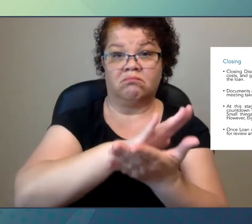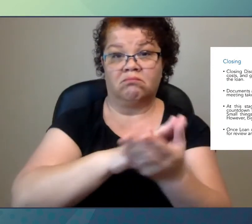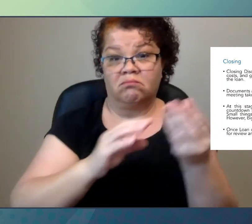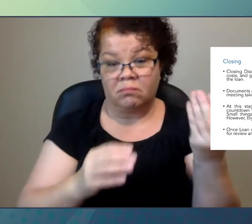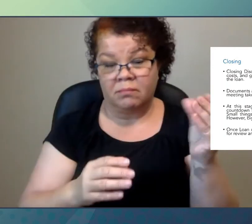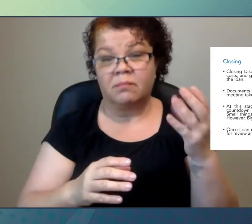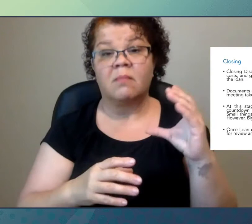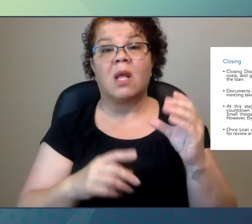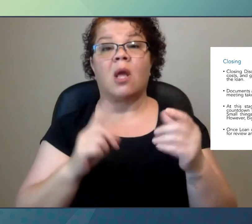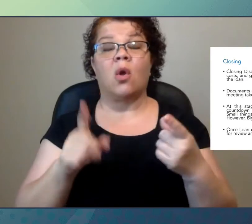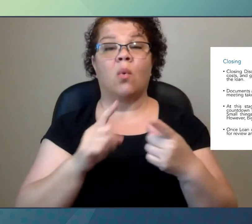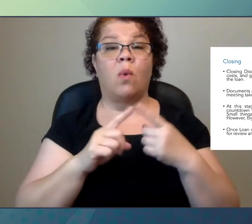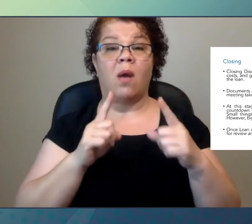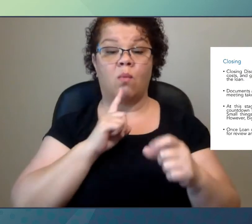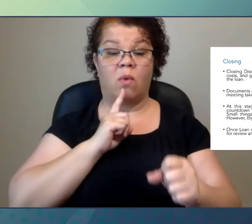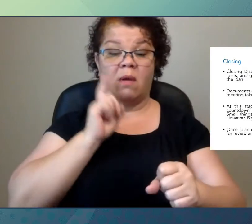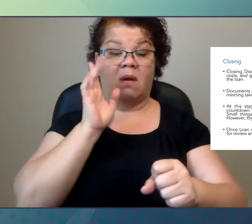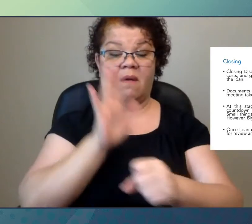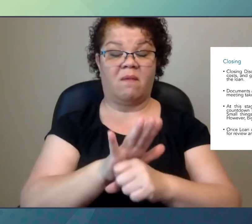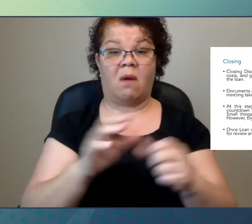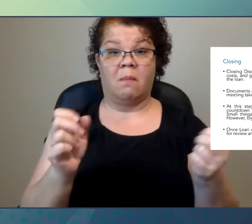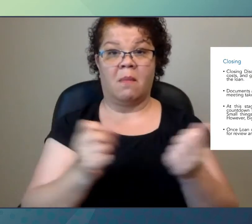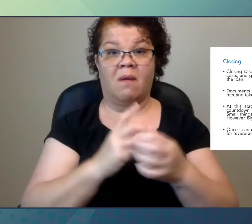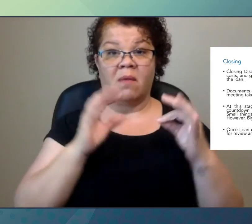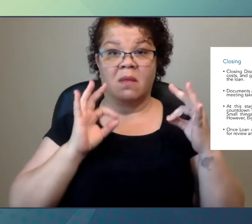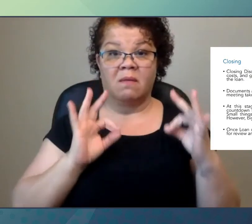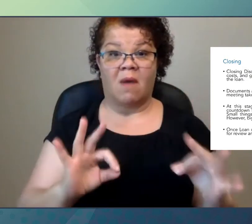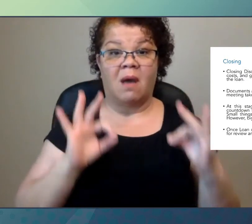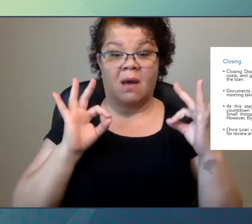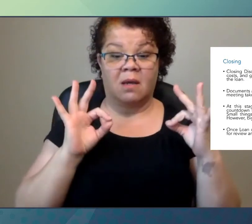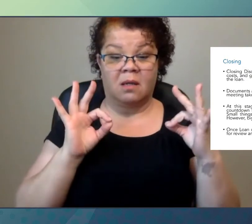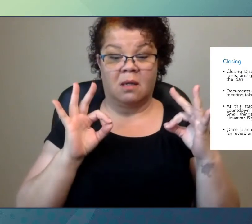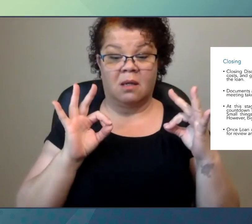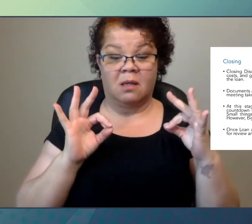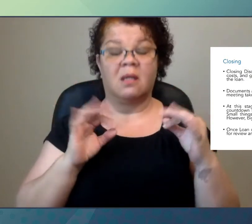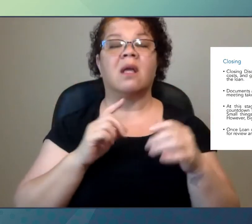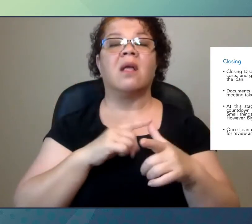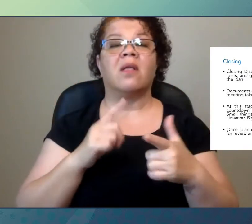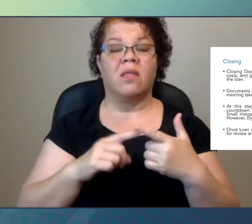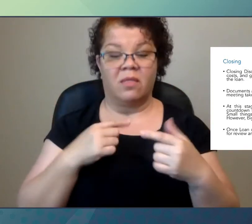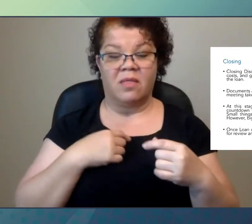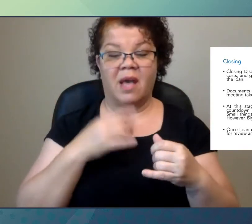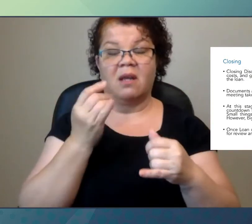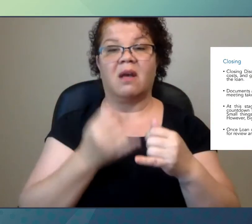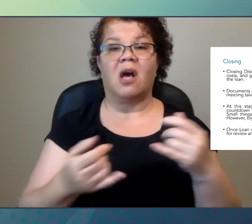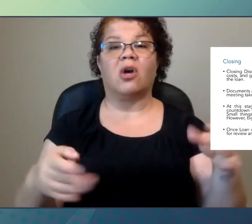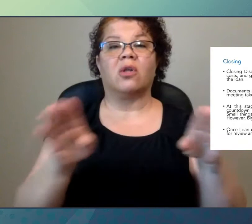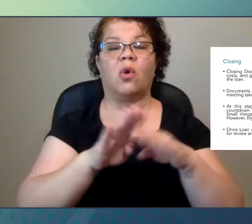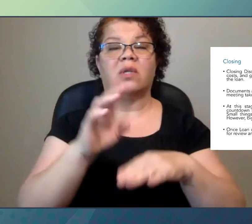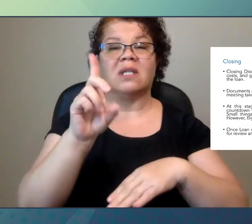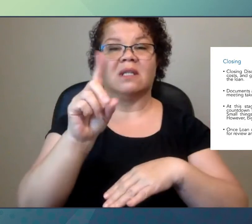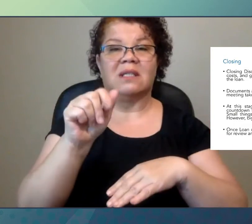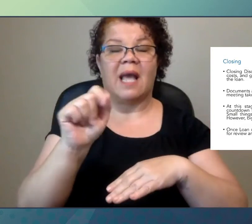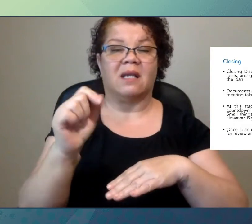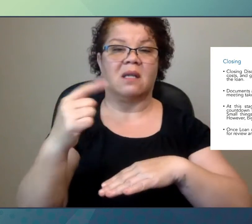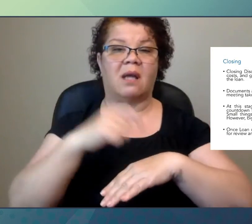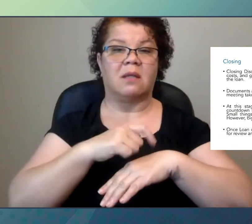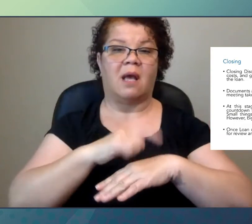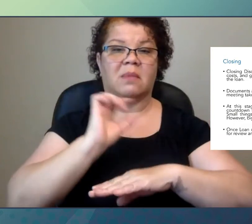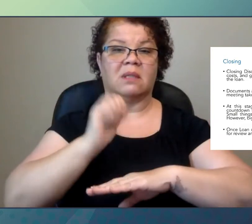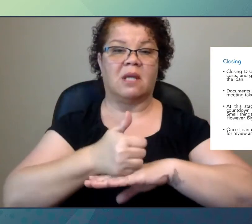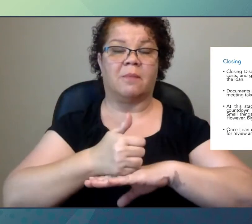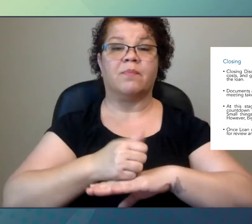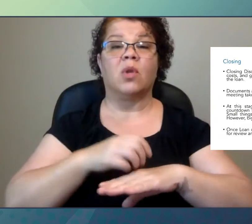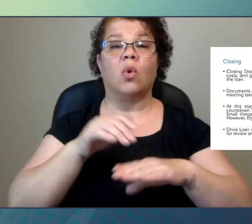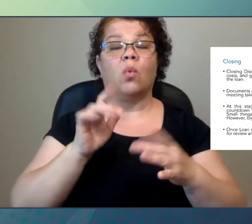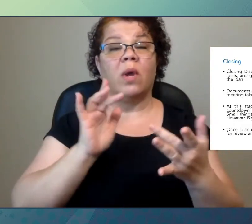we confirm that everything is fine, a funding date and time is set. So we talk to your escrow officer, we tell them when